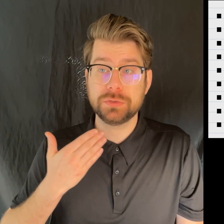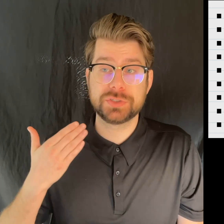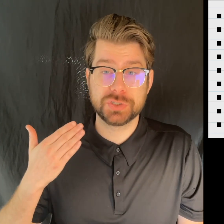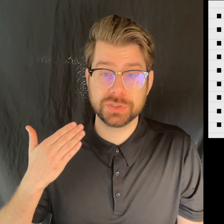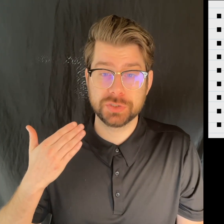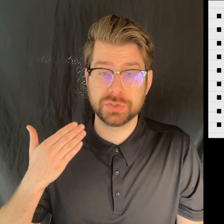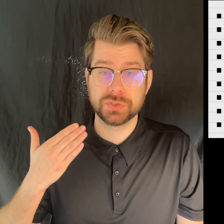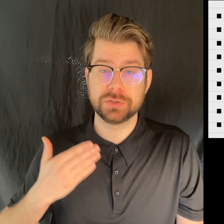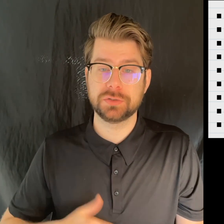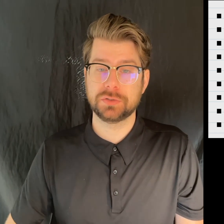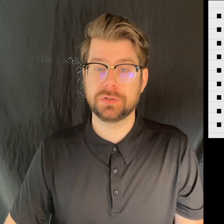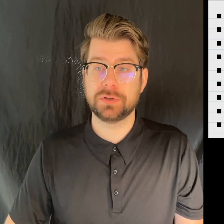out,